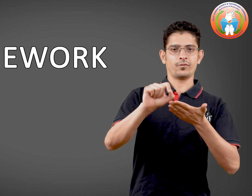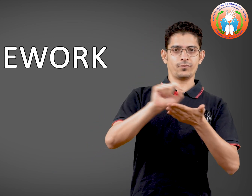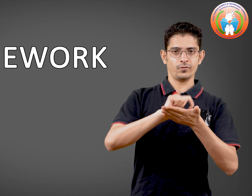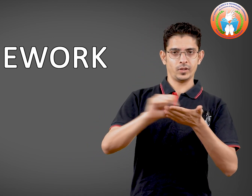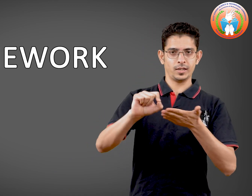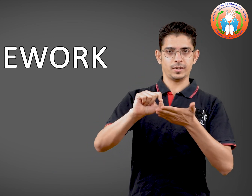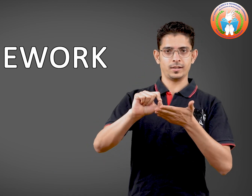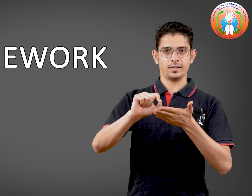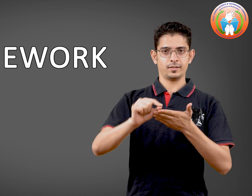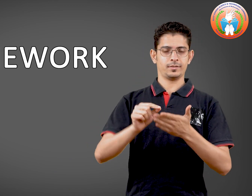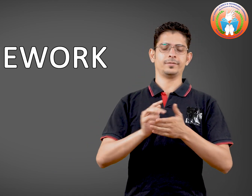Homework: